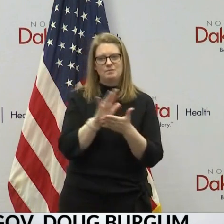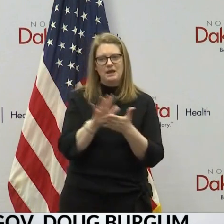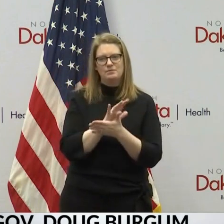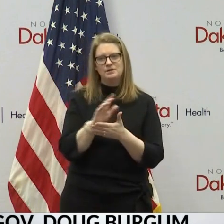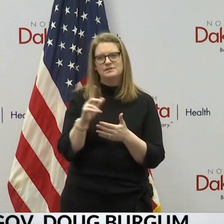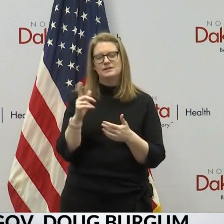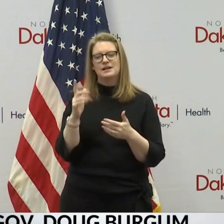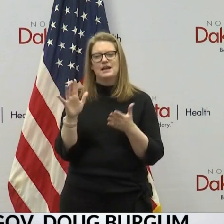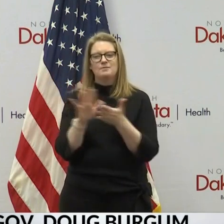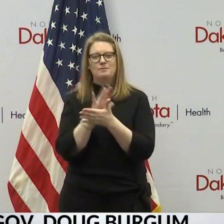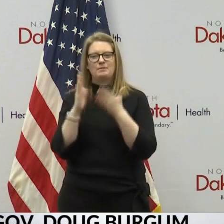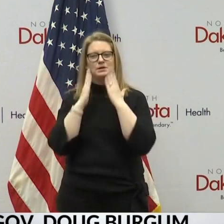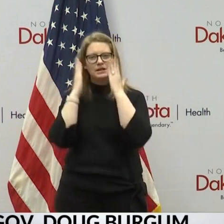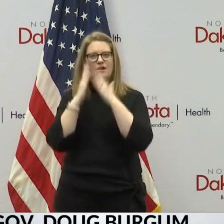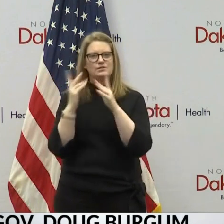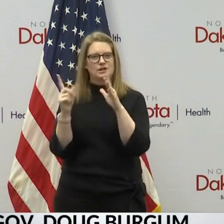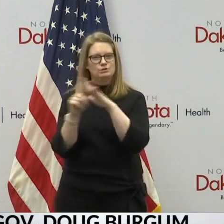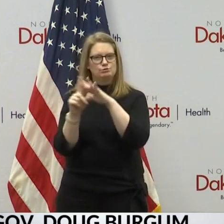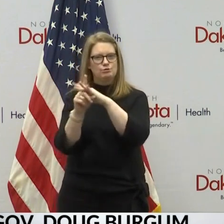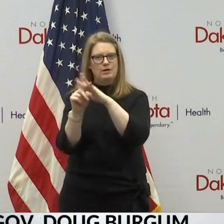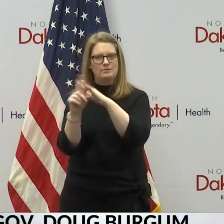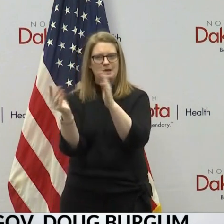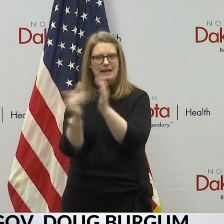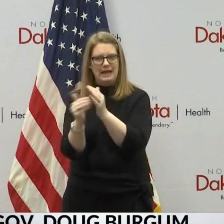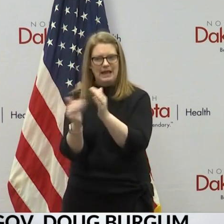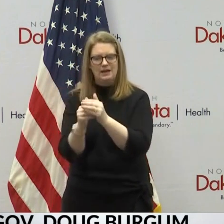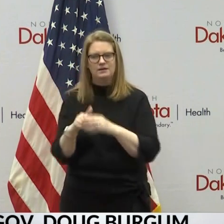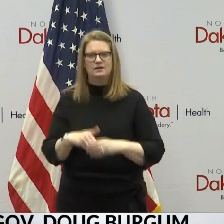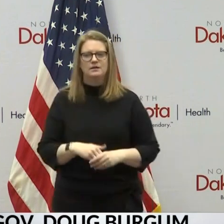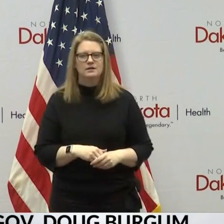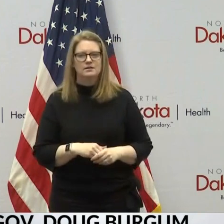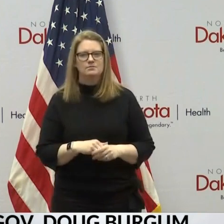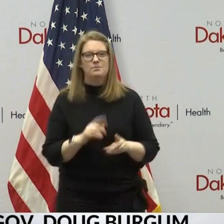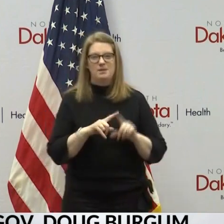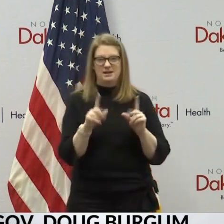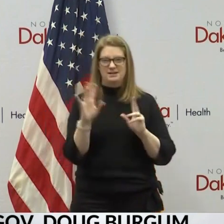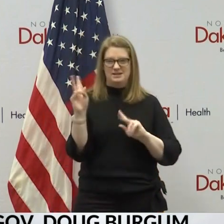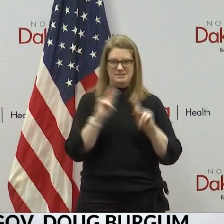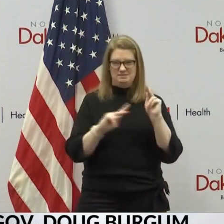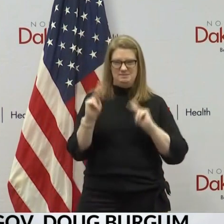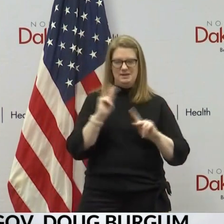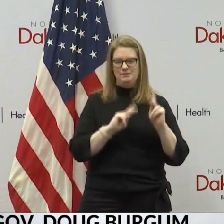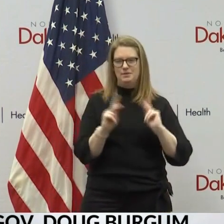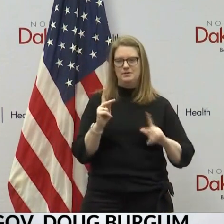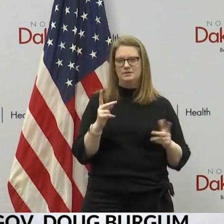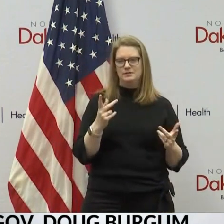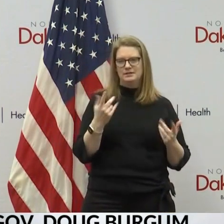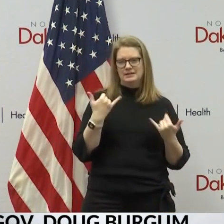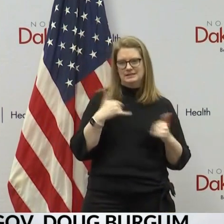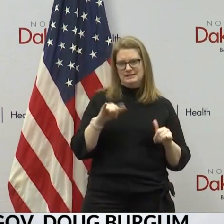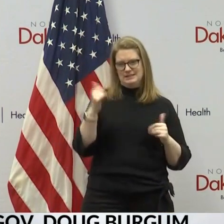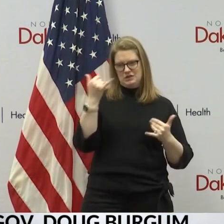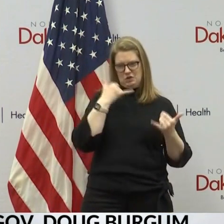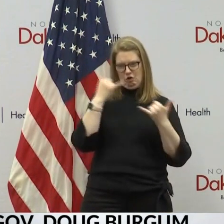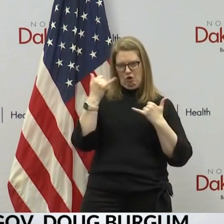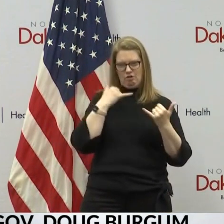starting to return to grocery stores, but some people are still telling us that other stores are still lacking in that department. Have you heard from